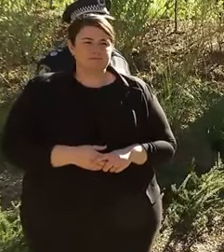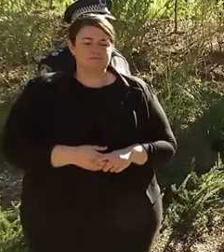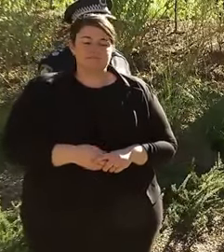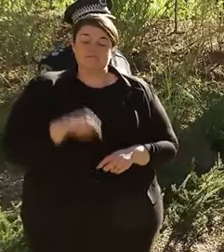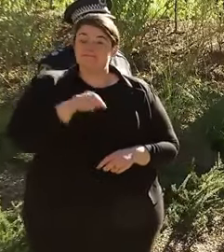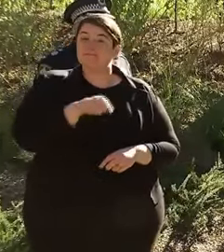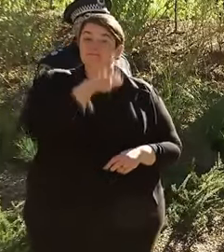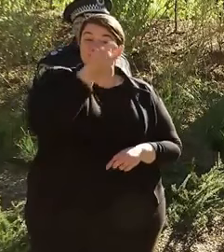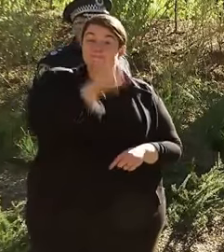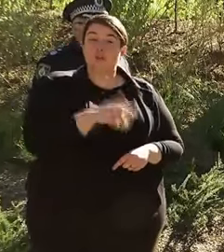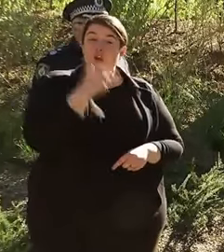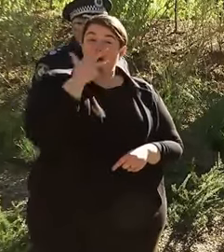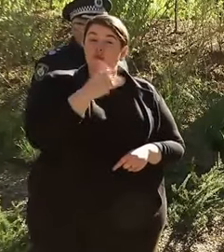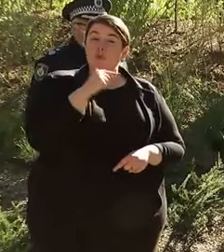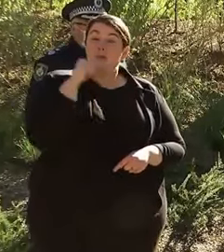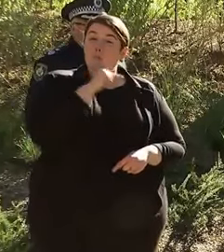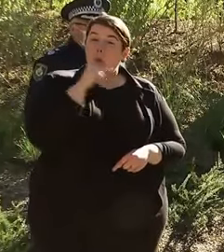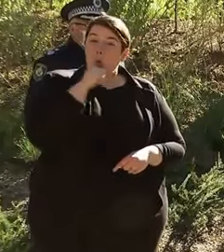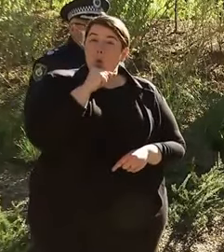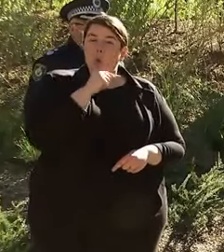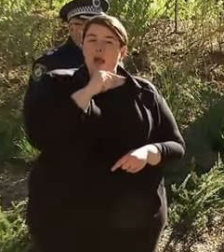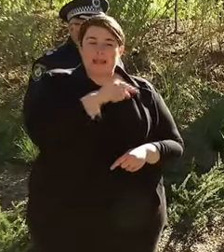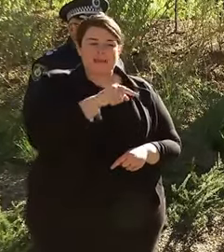were cases,